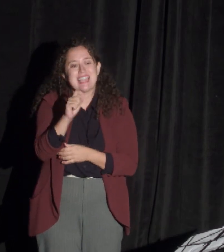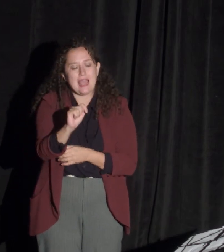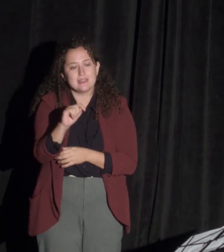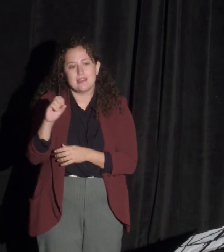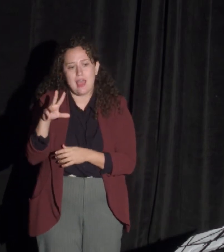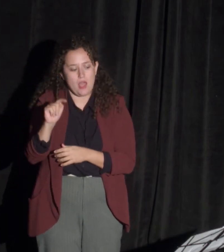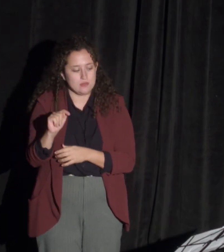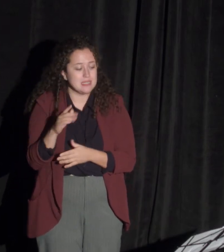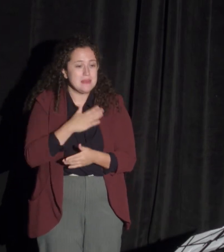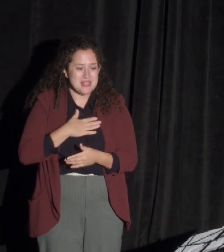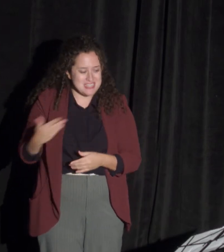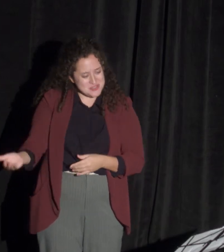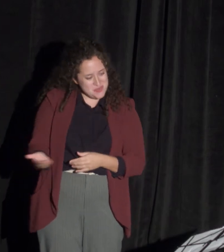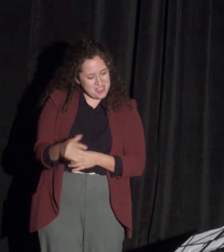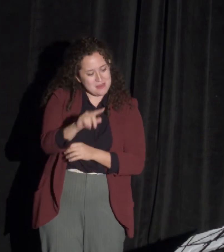Barnes.